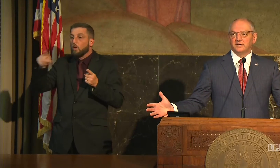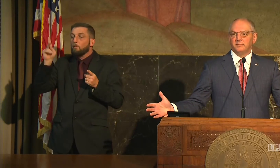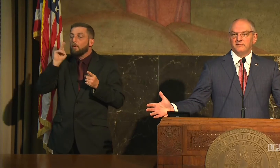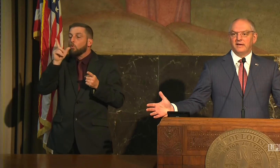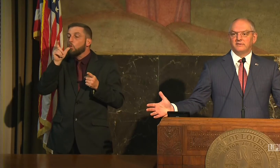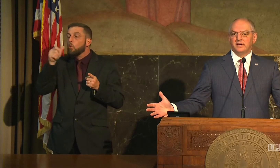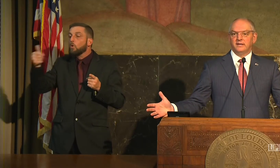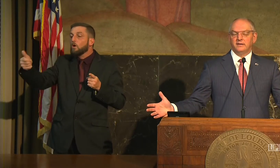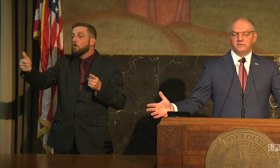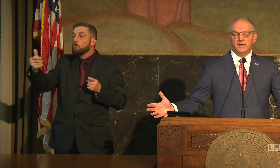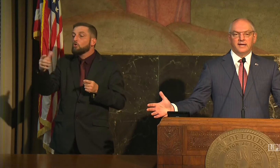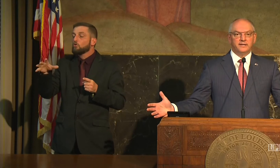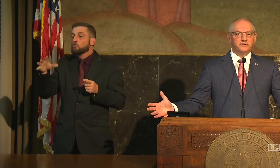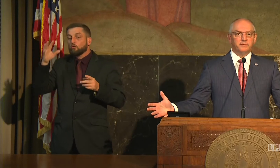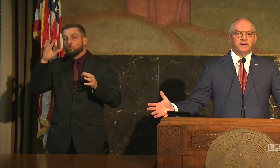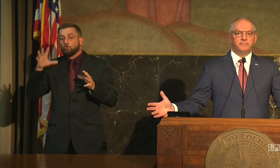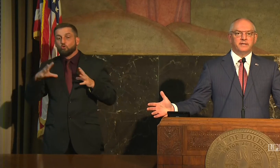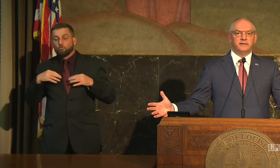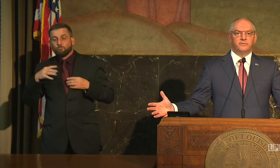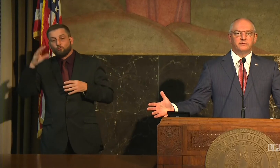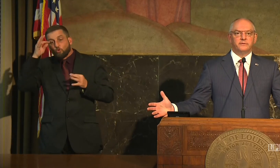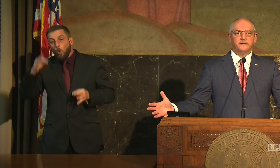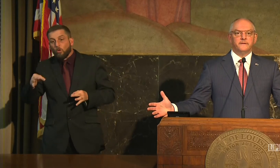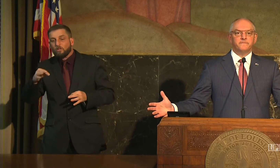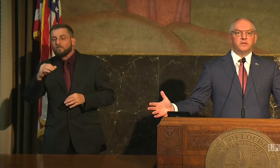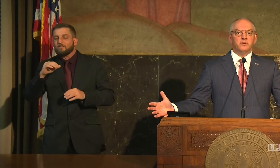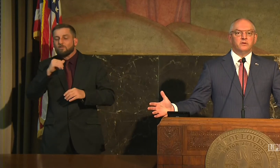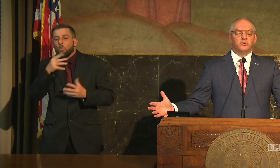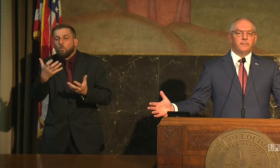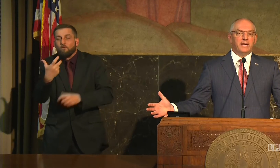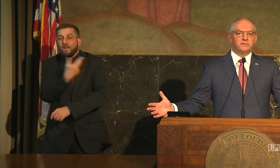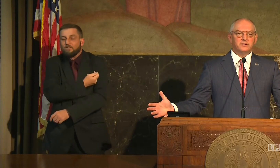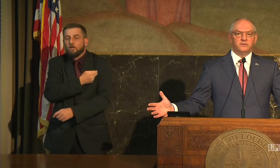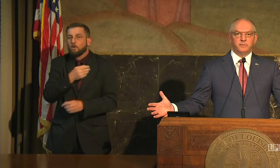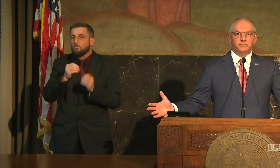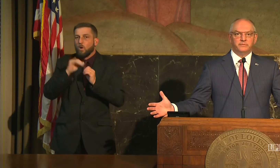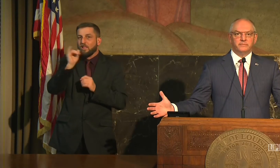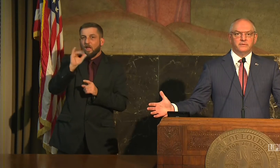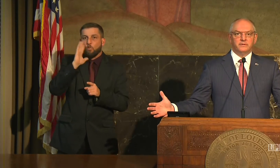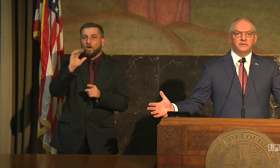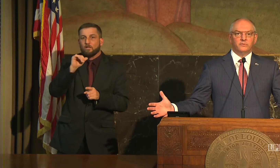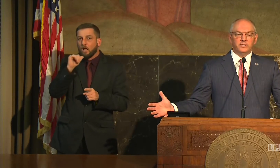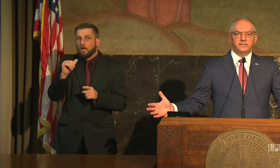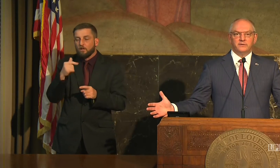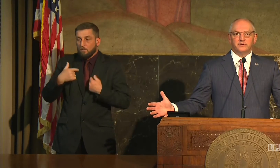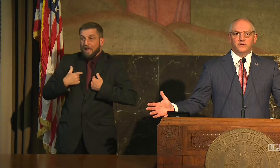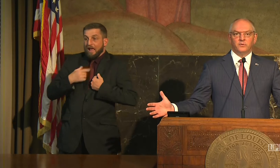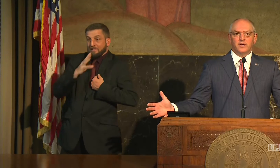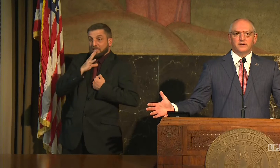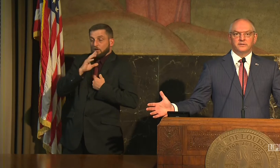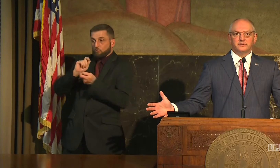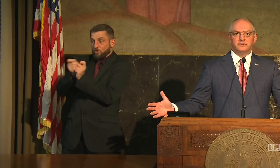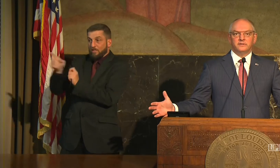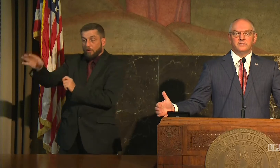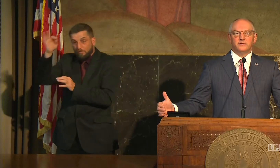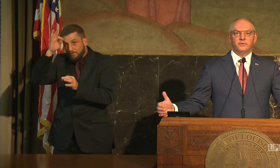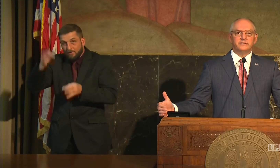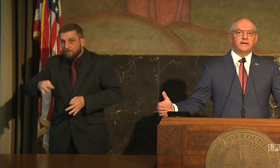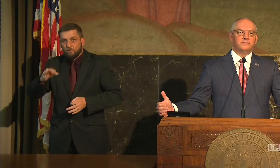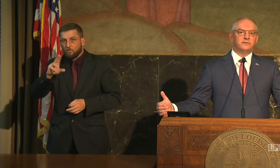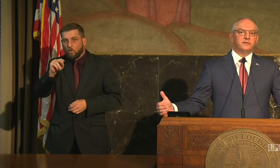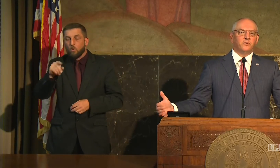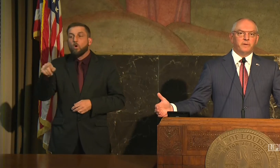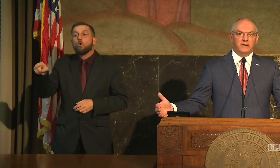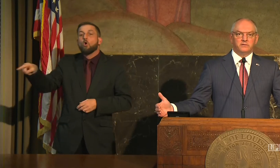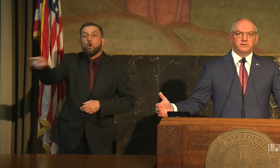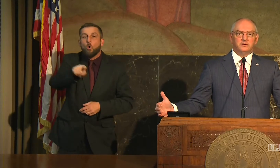far not to be vaccinated, it's unlikely it's going to make a big difference. So I'm asking those people, reach out to your doctor, reach